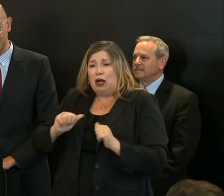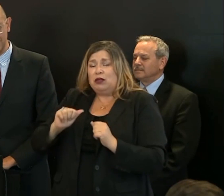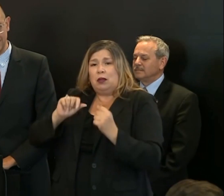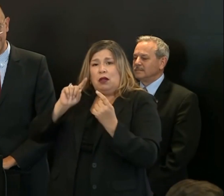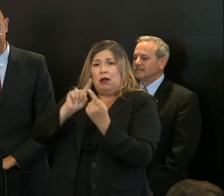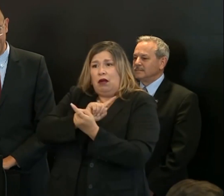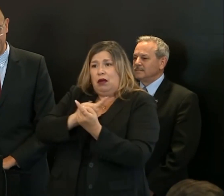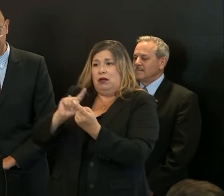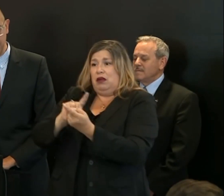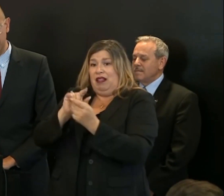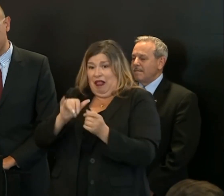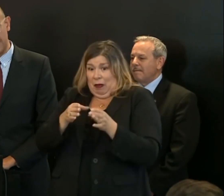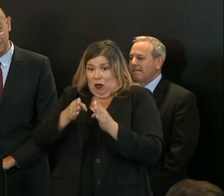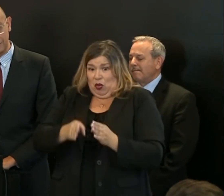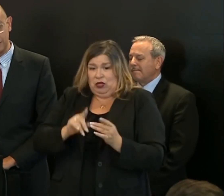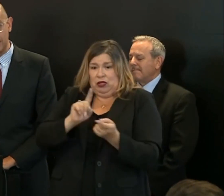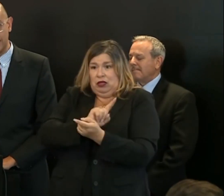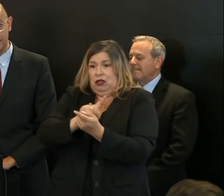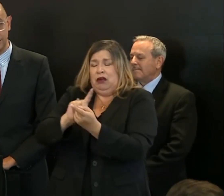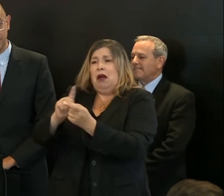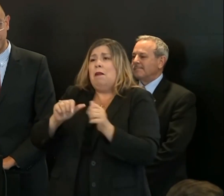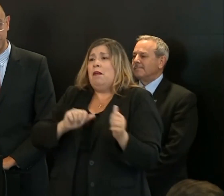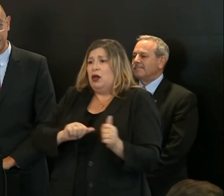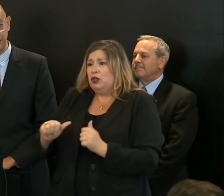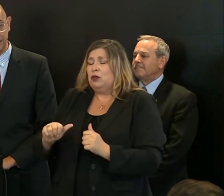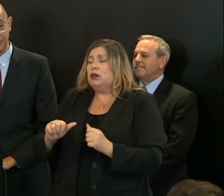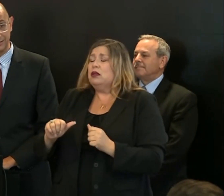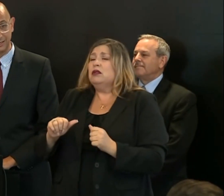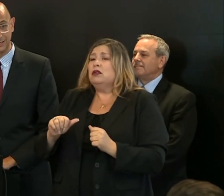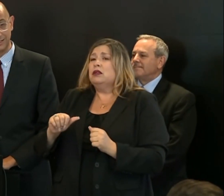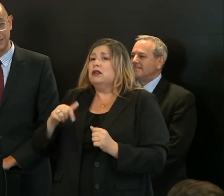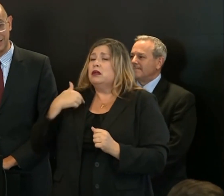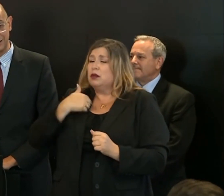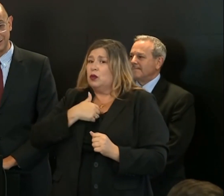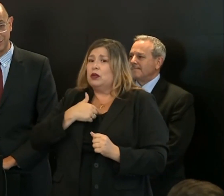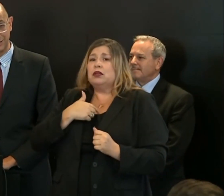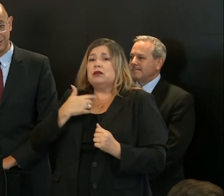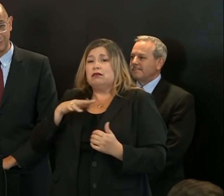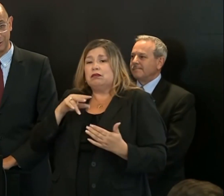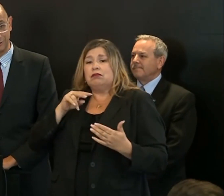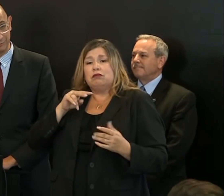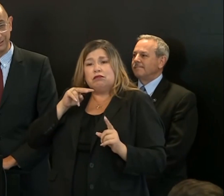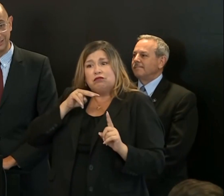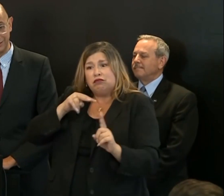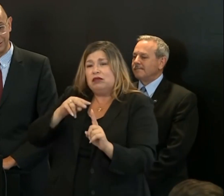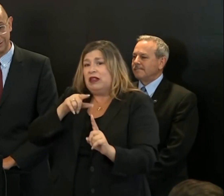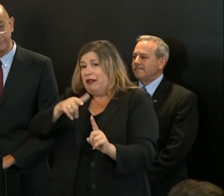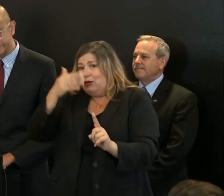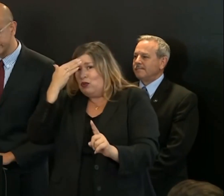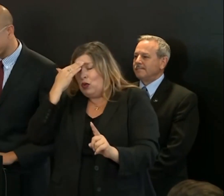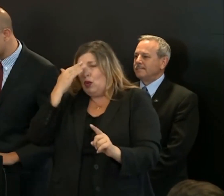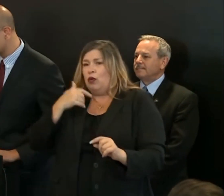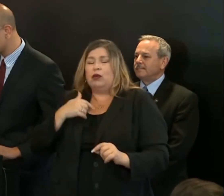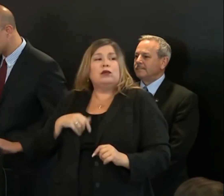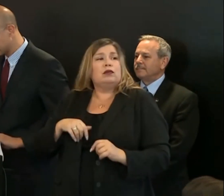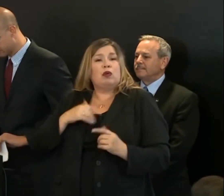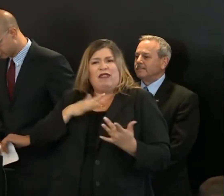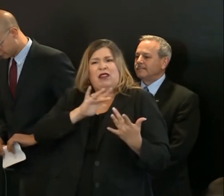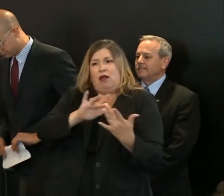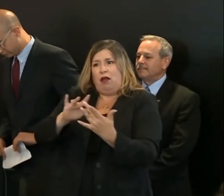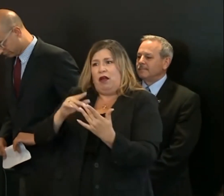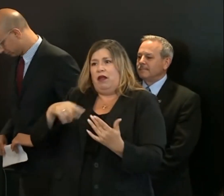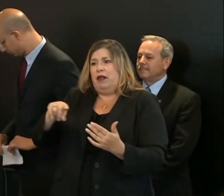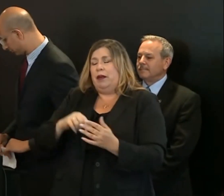contact with this individual throughout the community is knowledgeable, and that we're reaching out to them. Let me